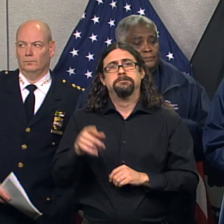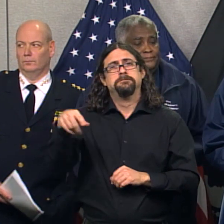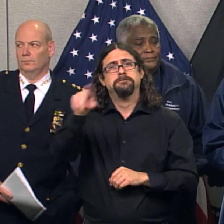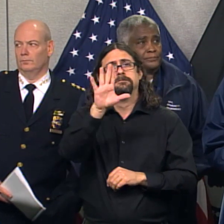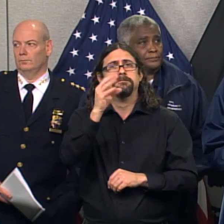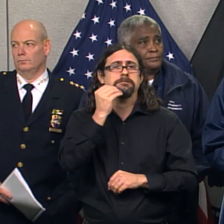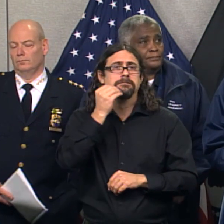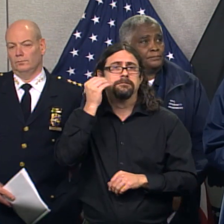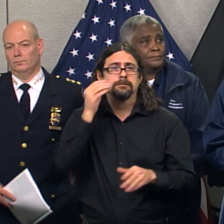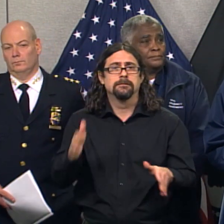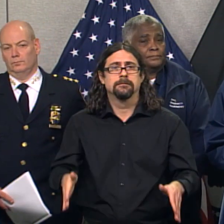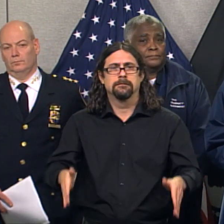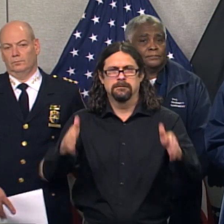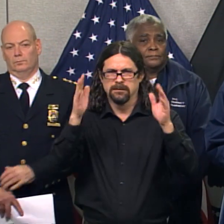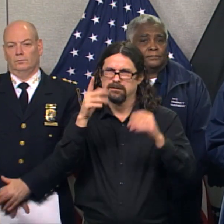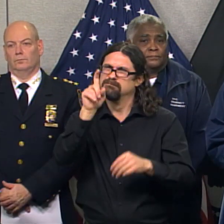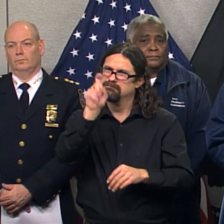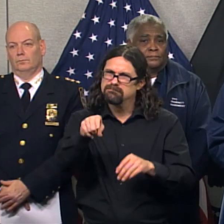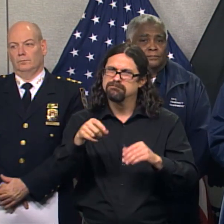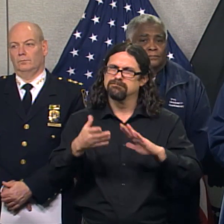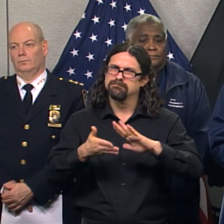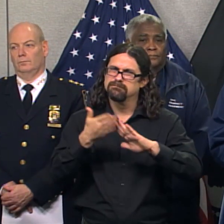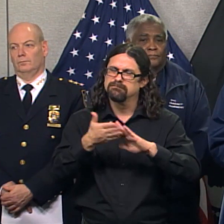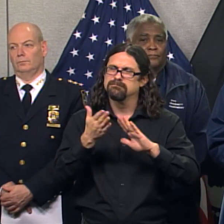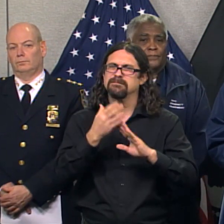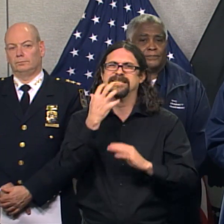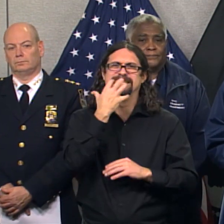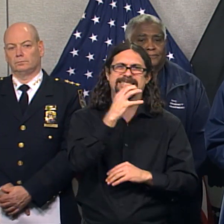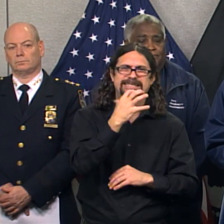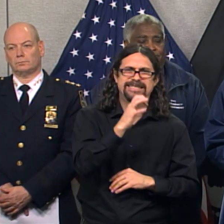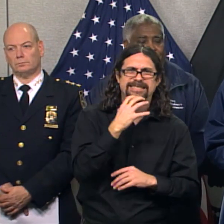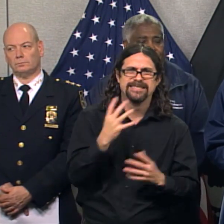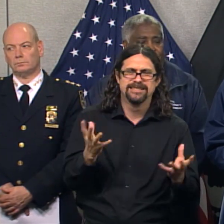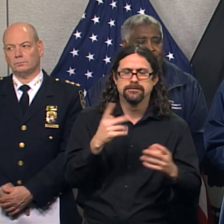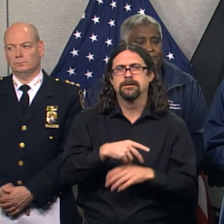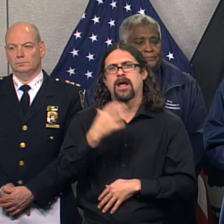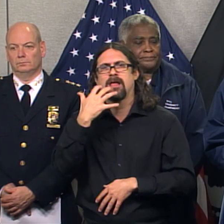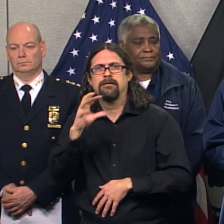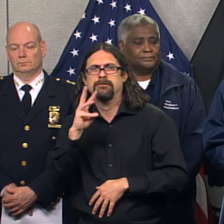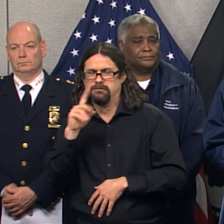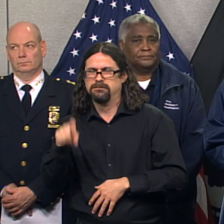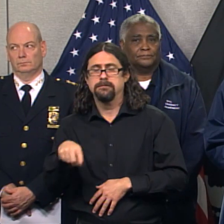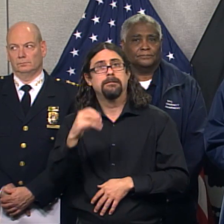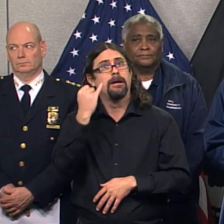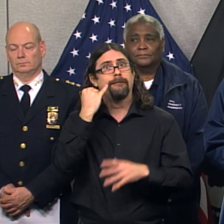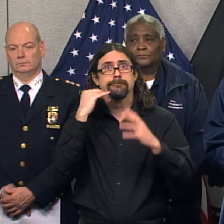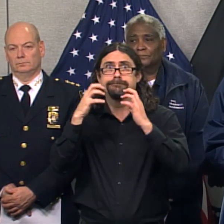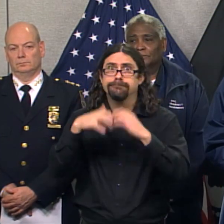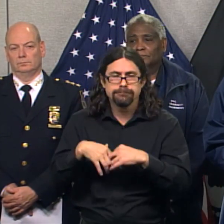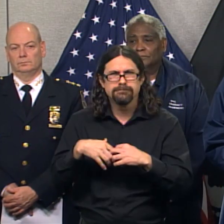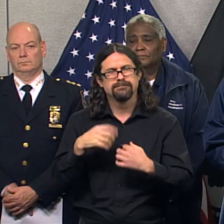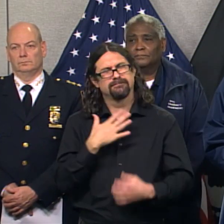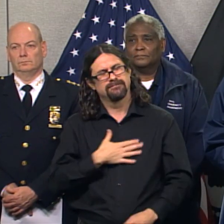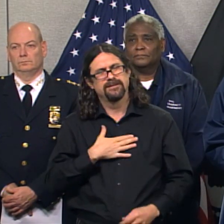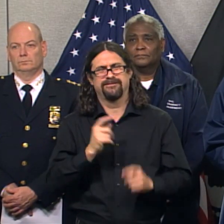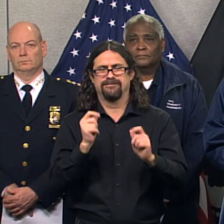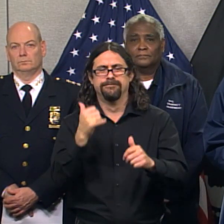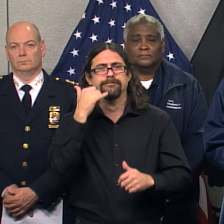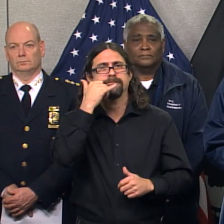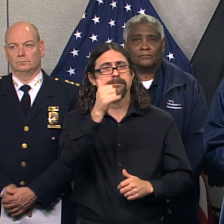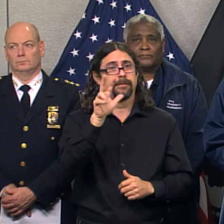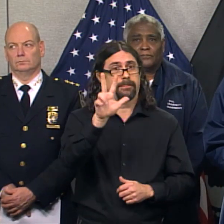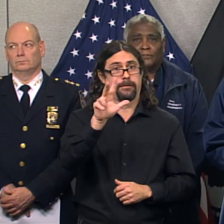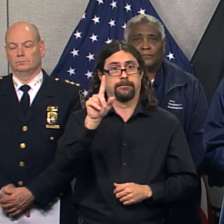please dial 311 immediately. We need to know that as soon as possible so we can get teams out there to deal with it.